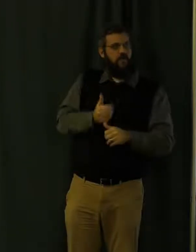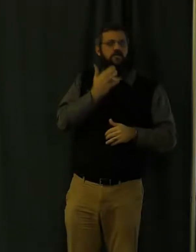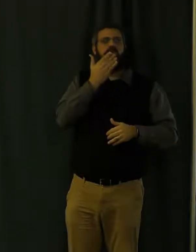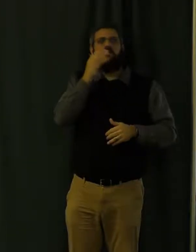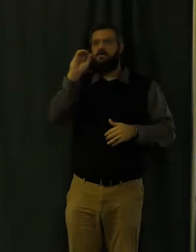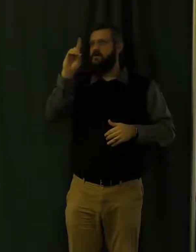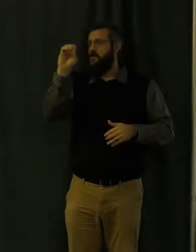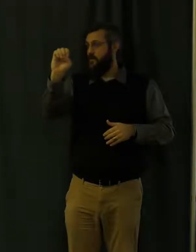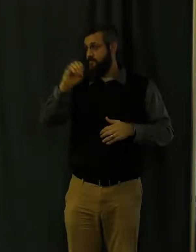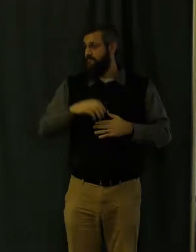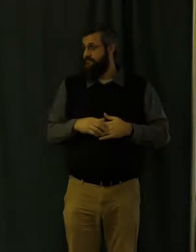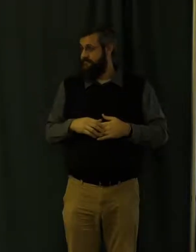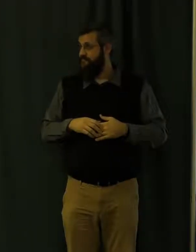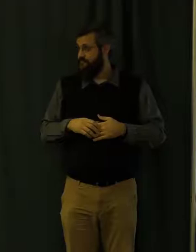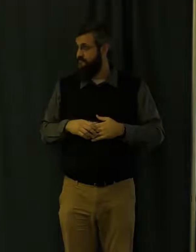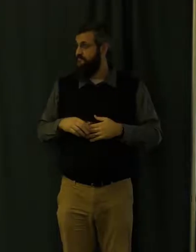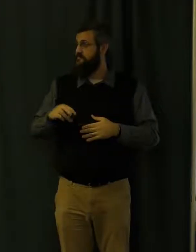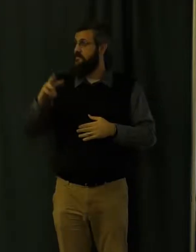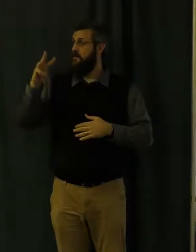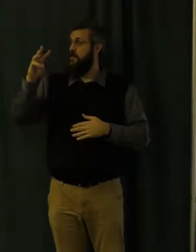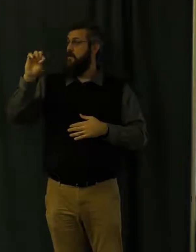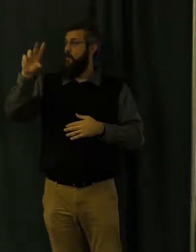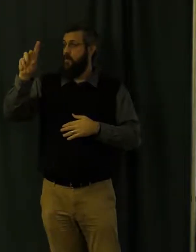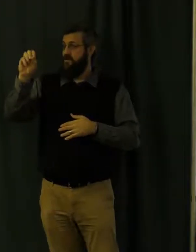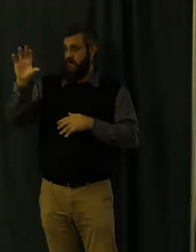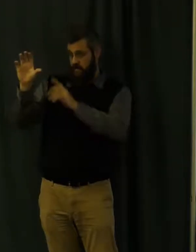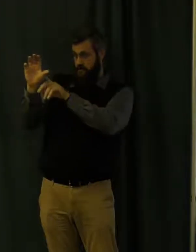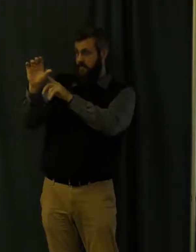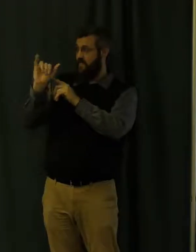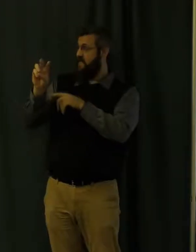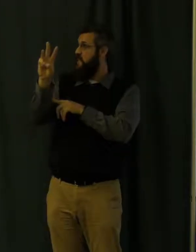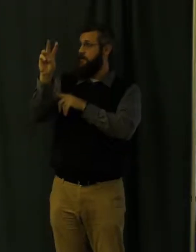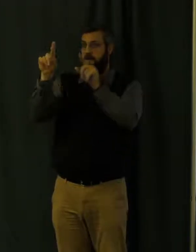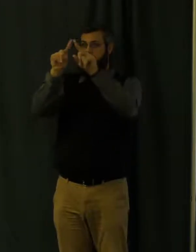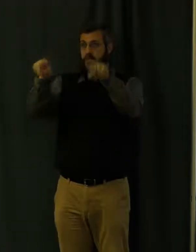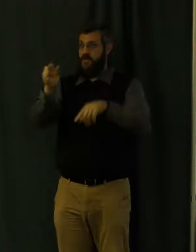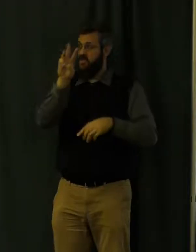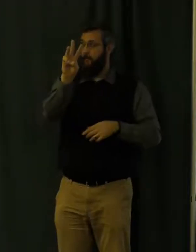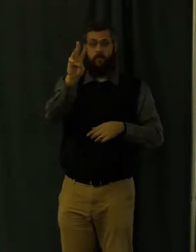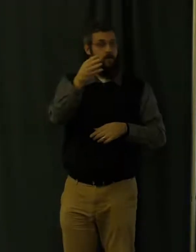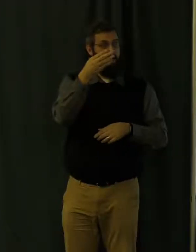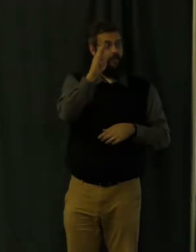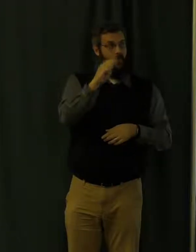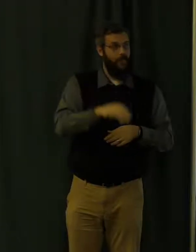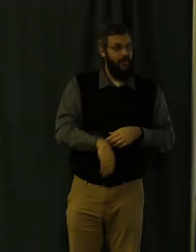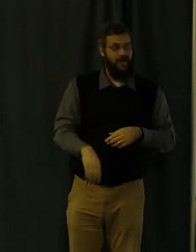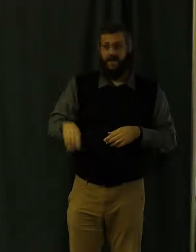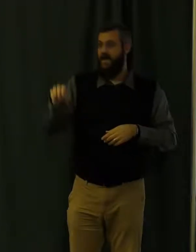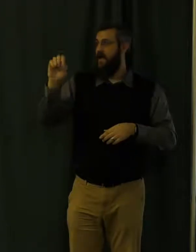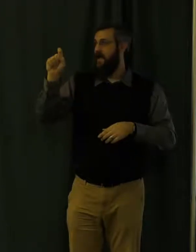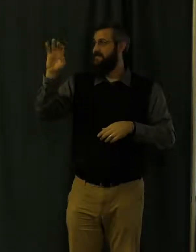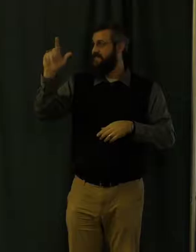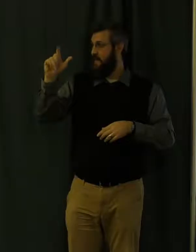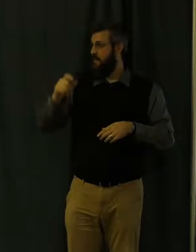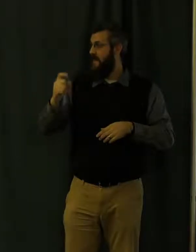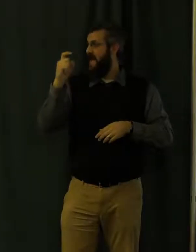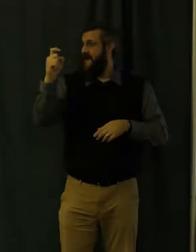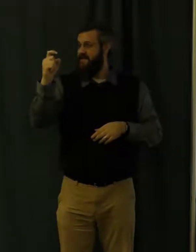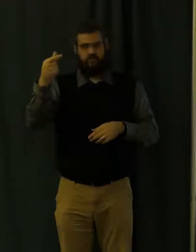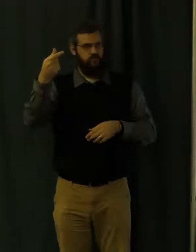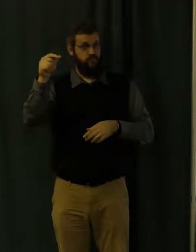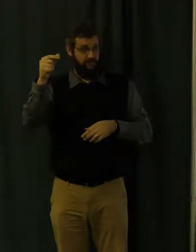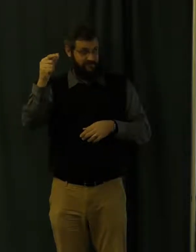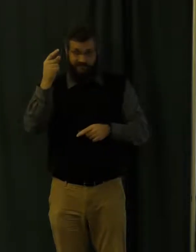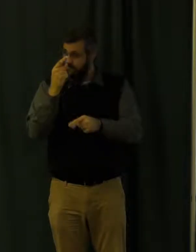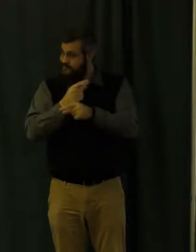Word document, it is a W that is what color? Okay, and if you're working on an Excel document, it is an X that is